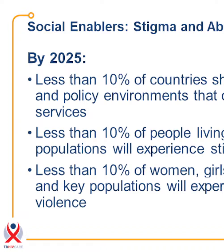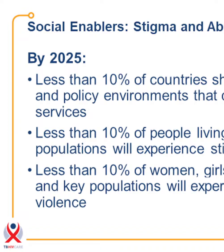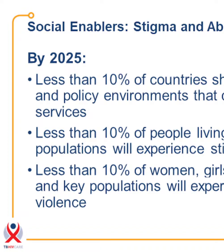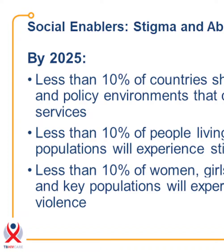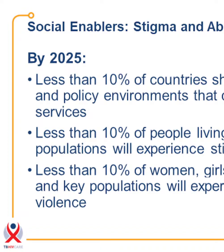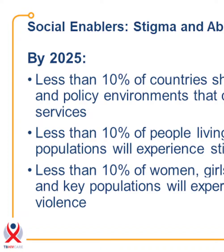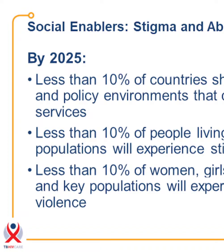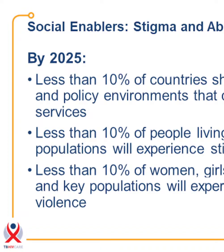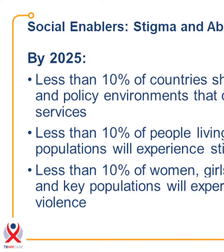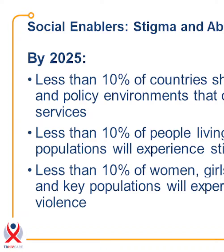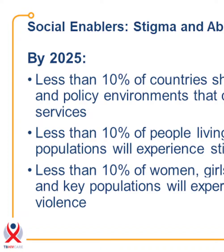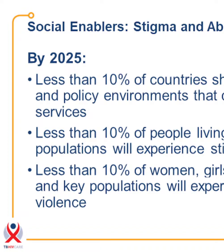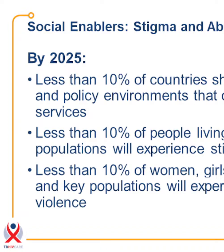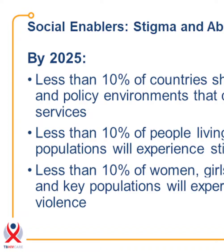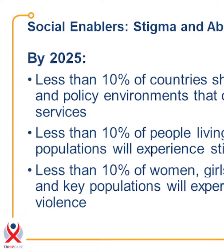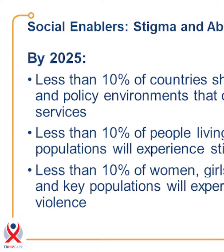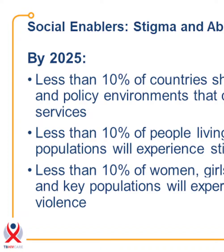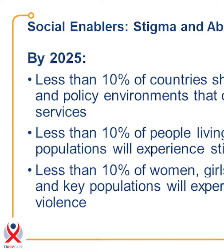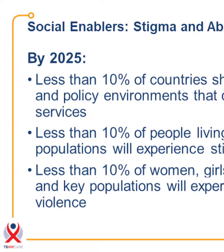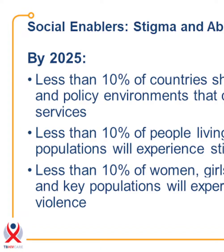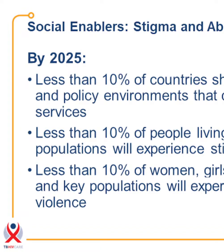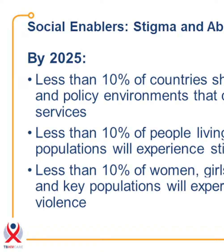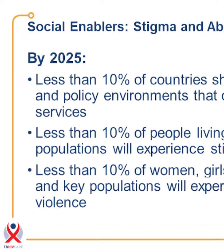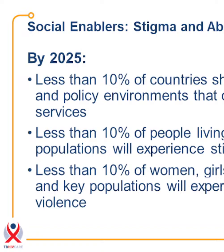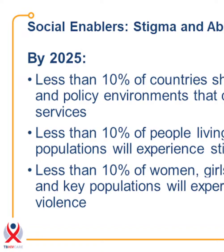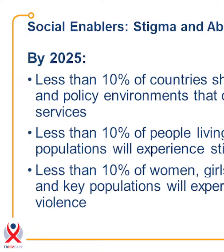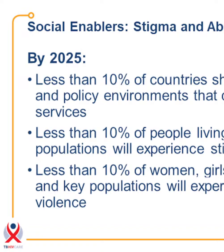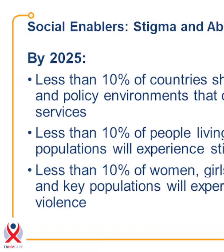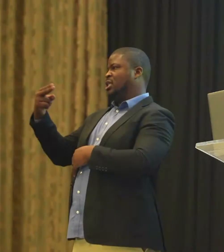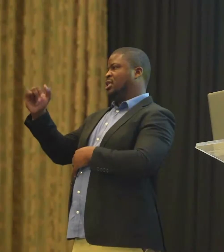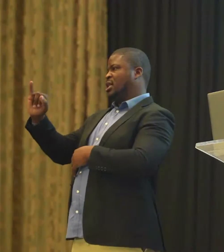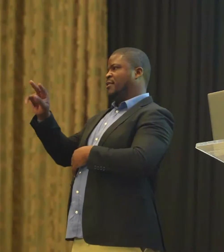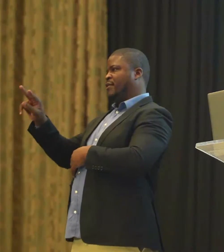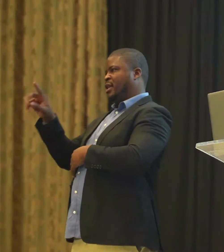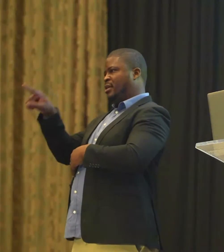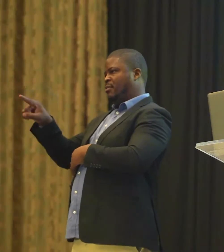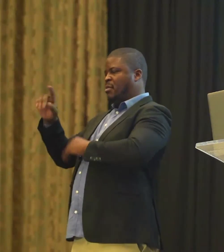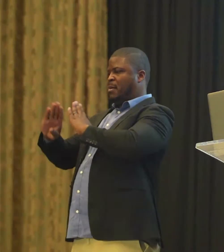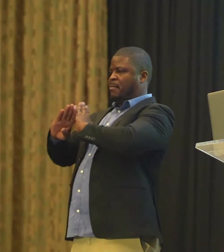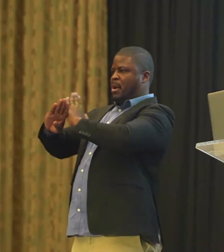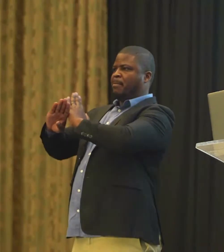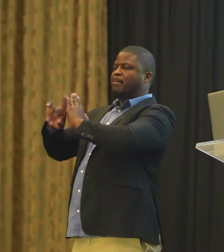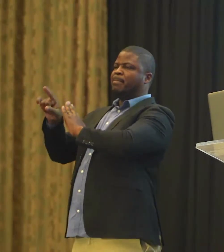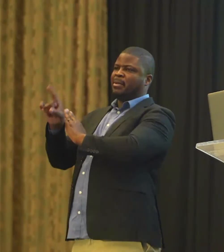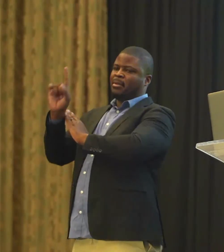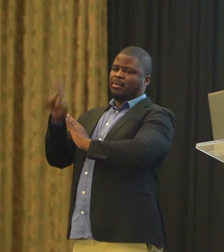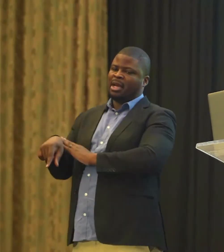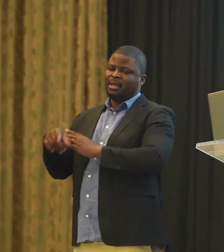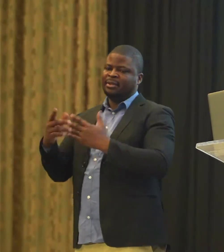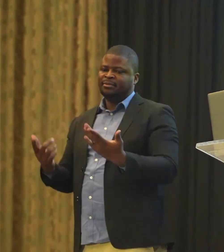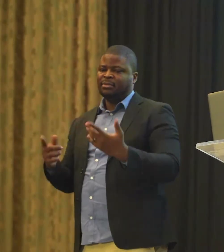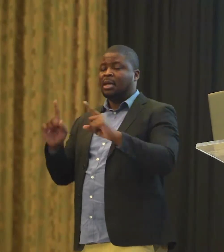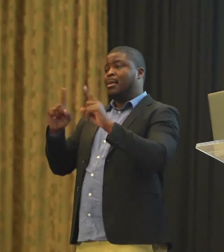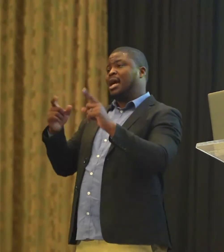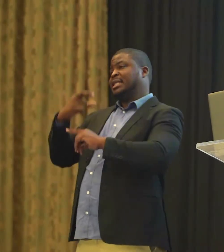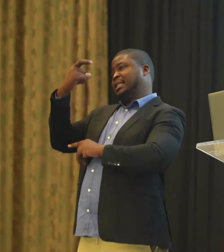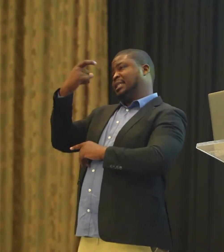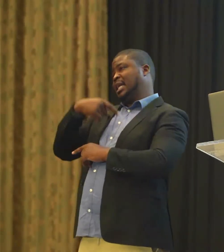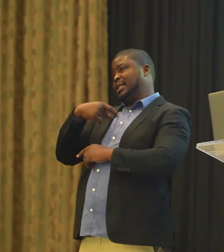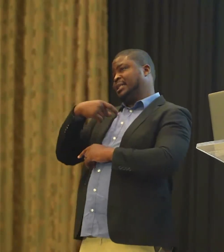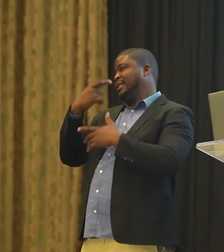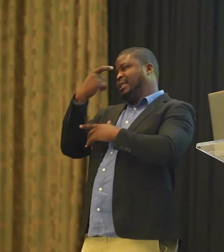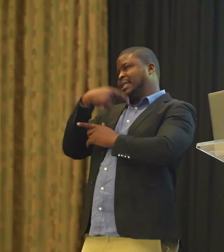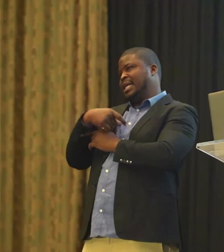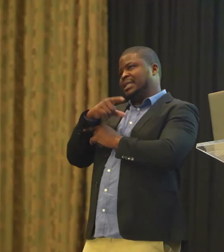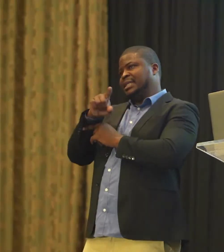key populations will experience gender inequality and violence. And sadly, as these slides are going to show, we are